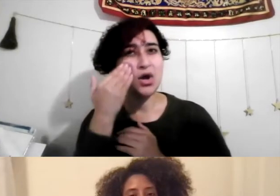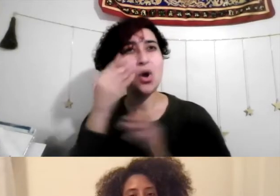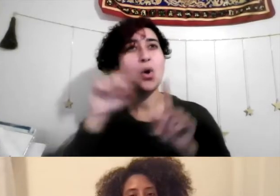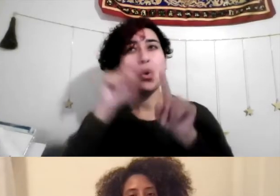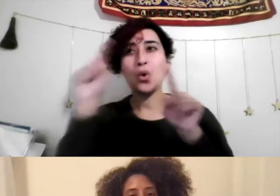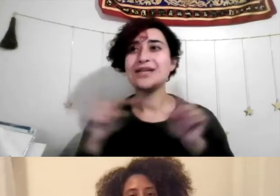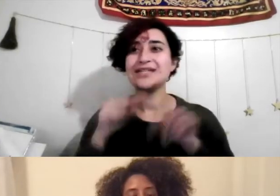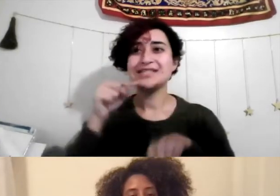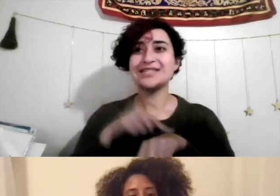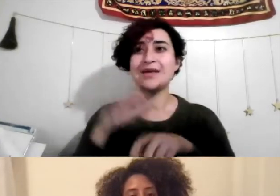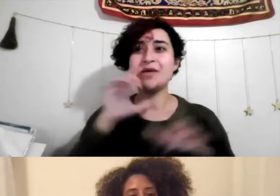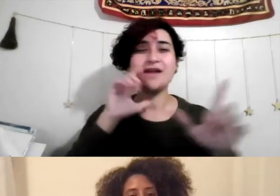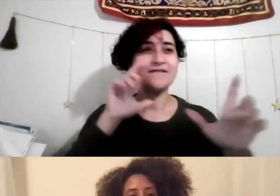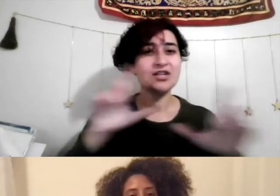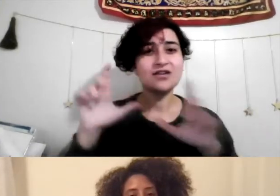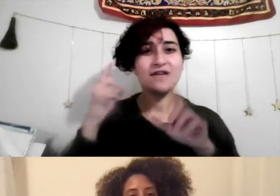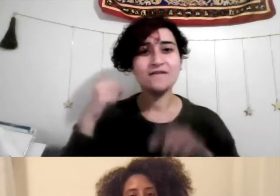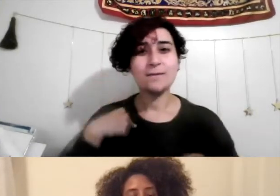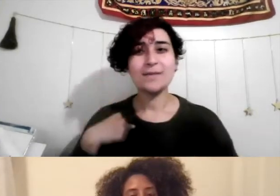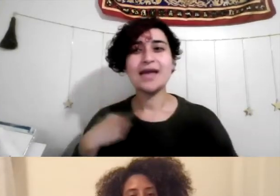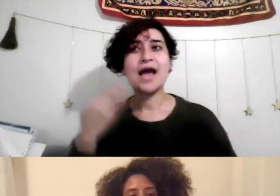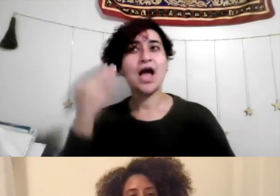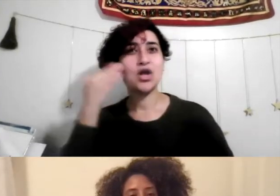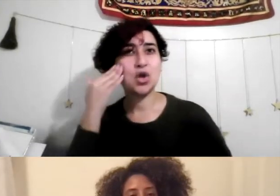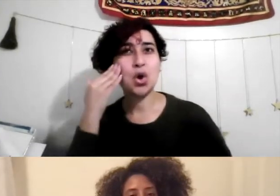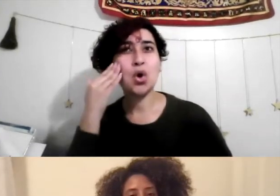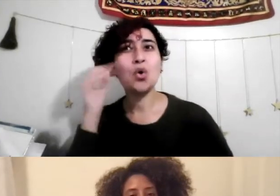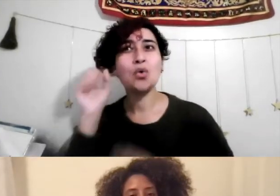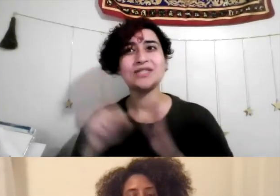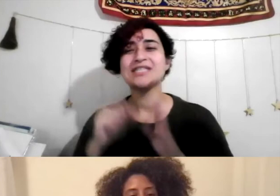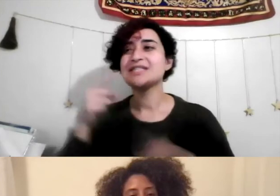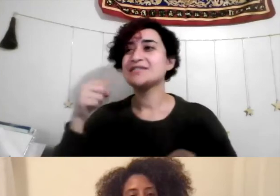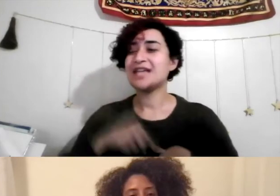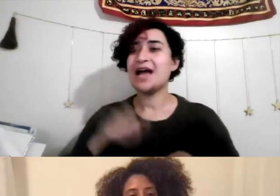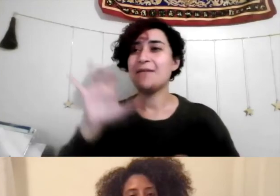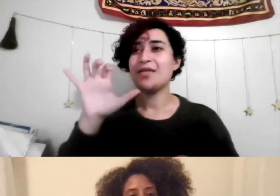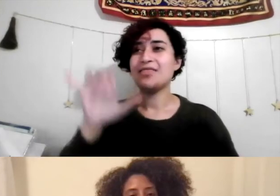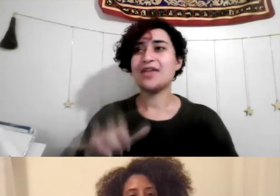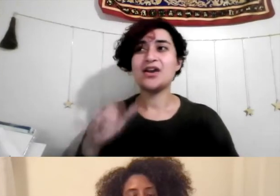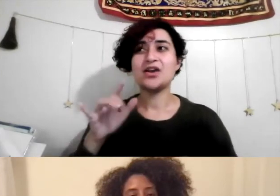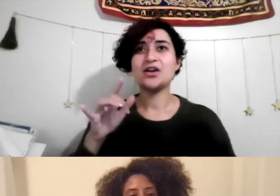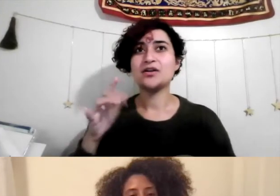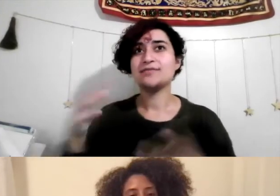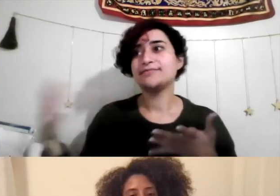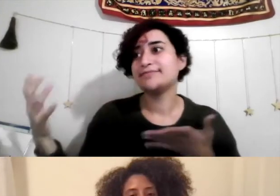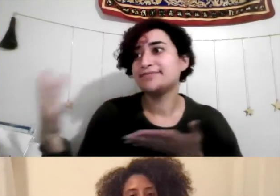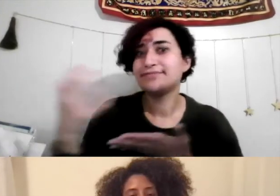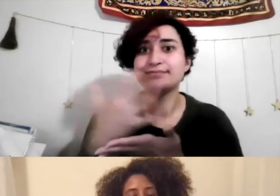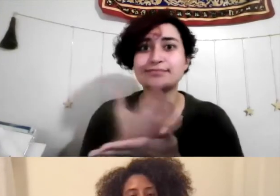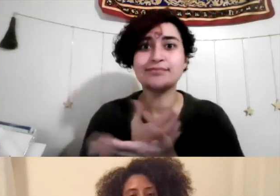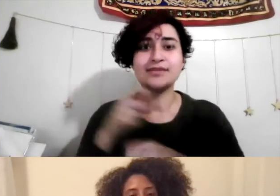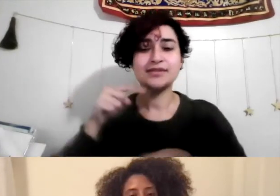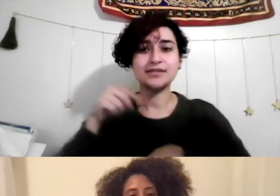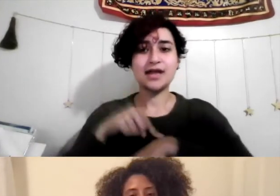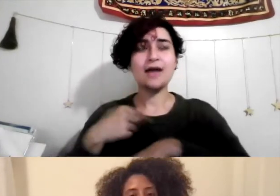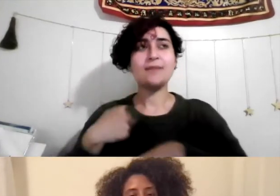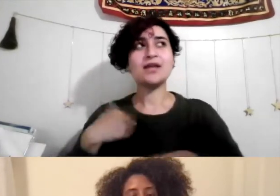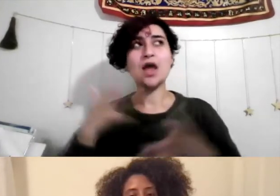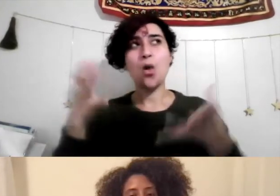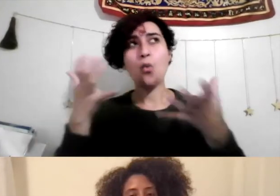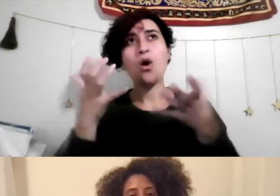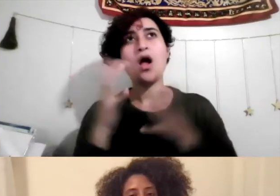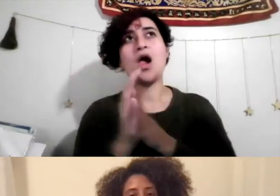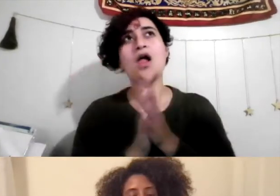are photography seasons. I know the seasons of time that are object gathering seasons. And I want